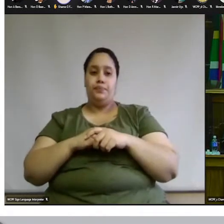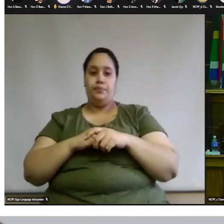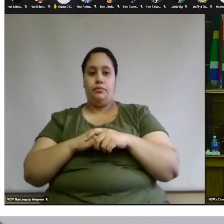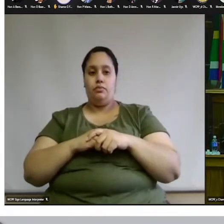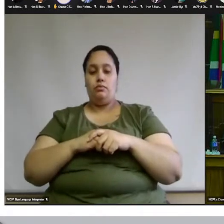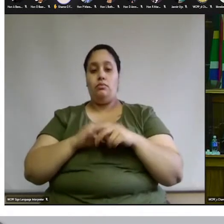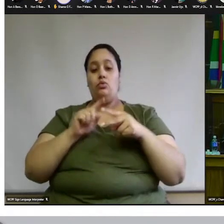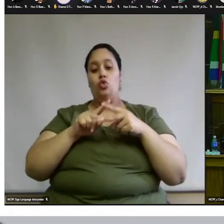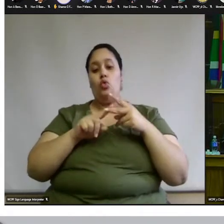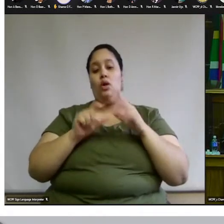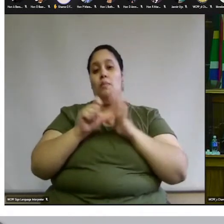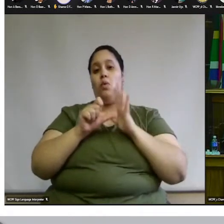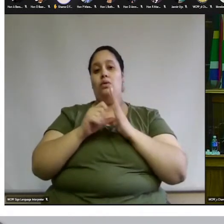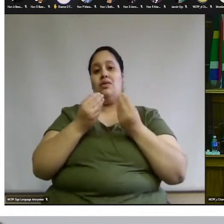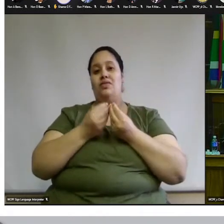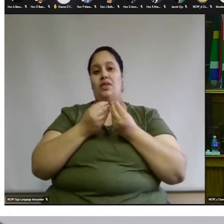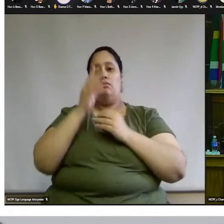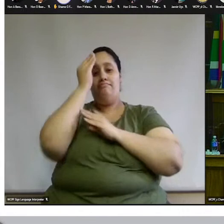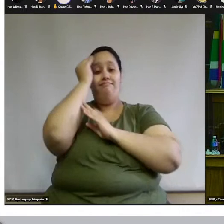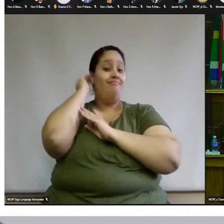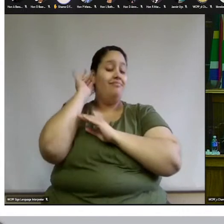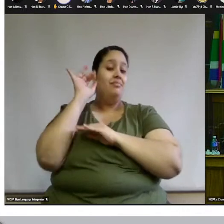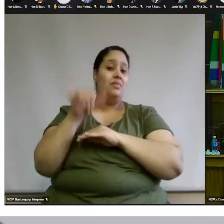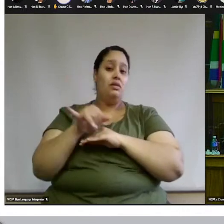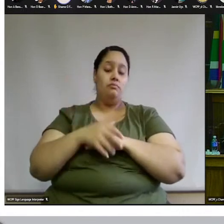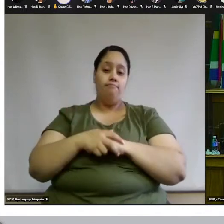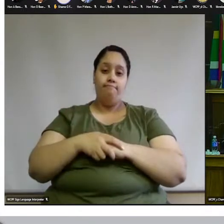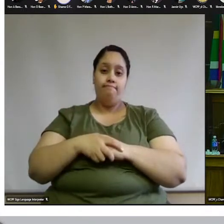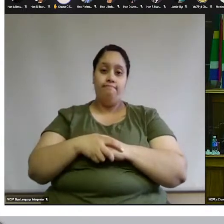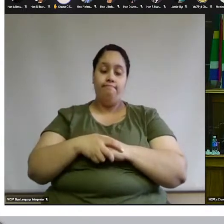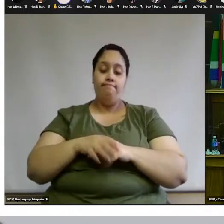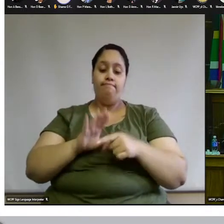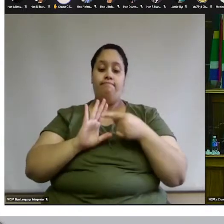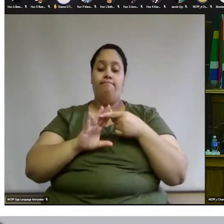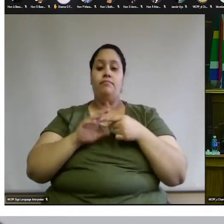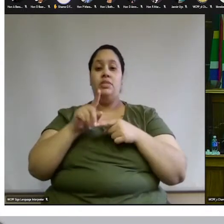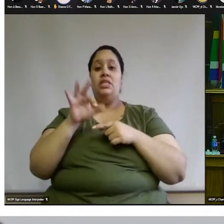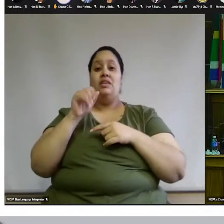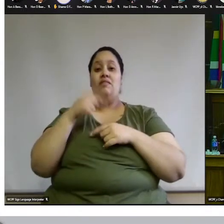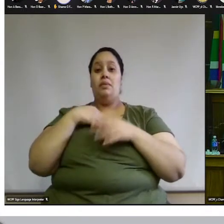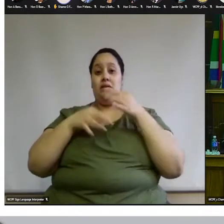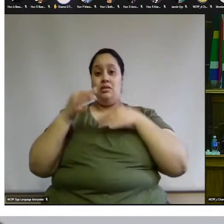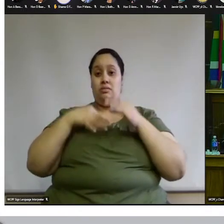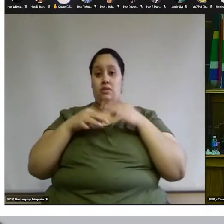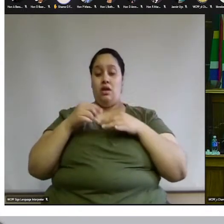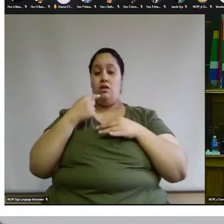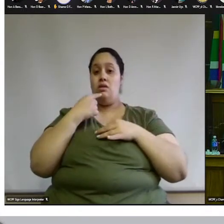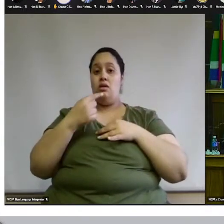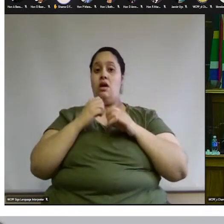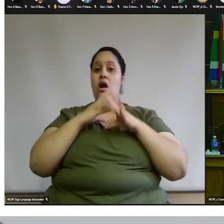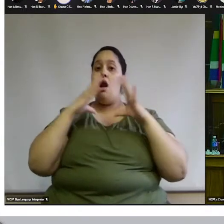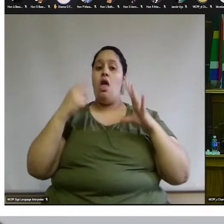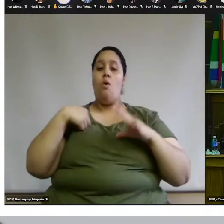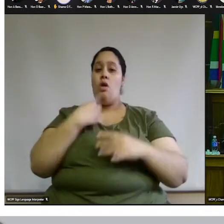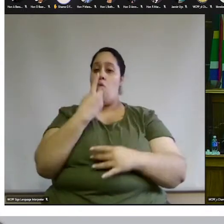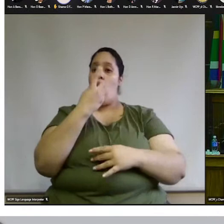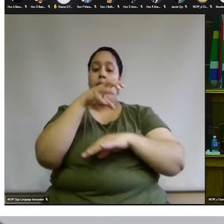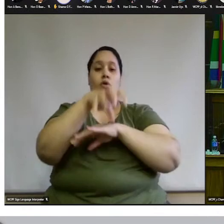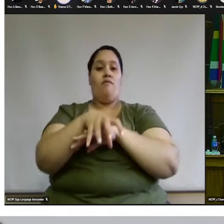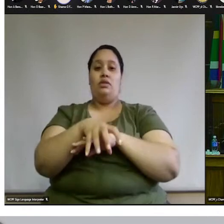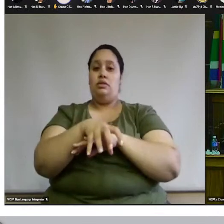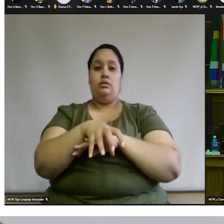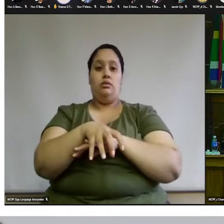key factors that must be taken into account. I think, if I can state for the record, we were the only province that